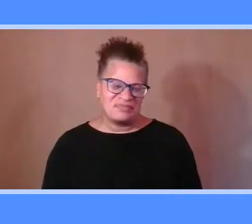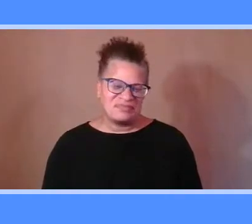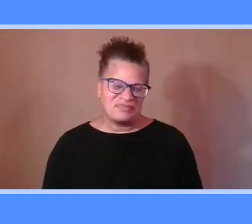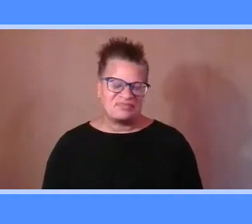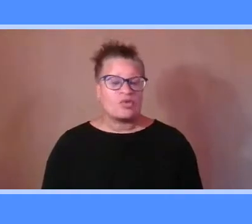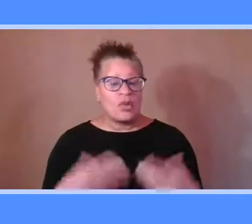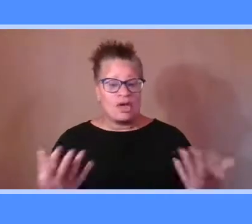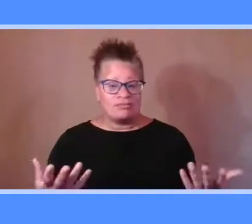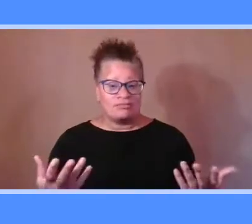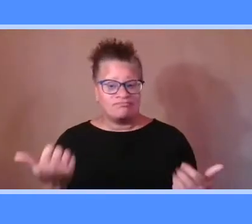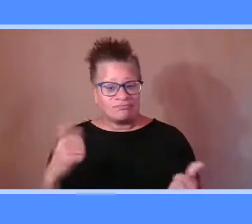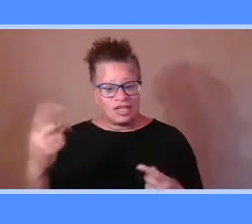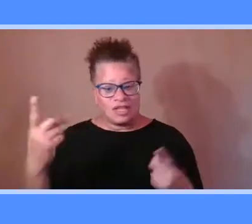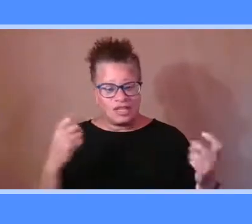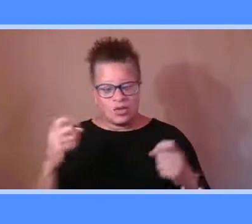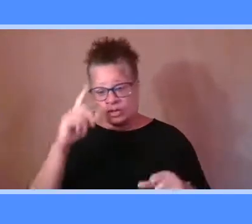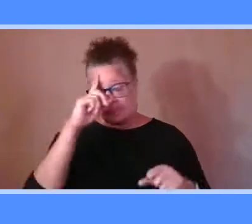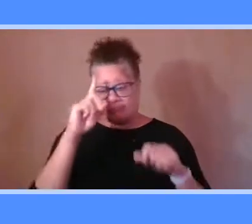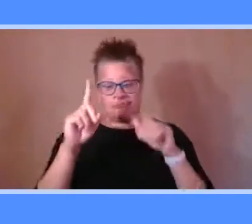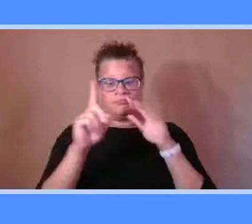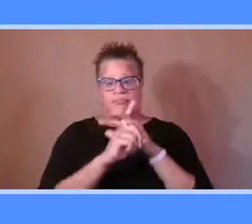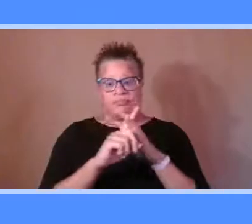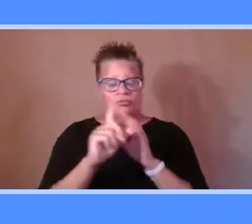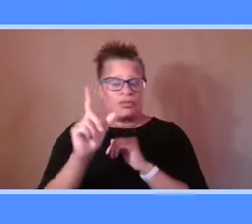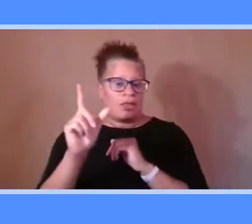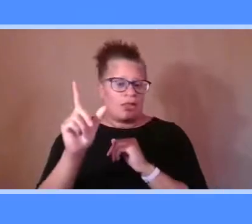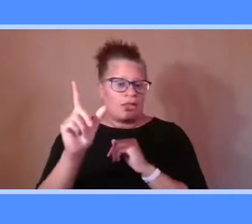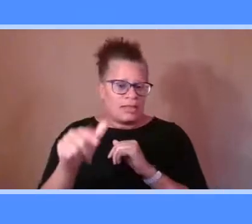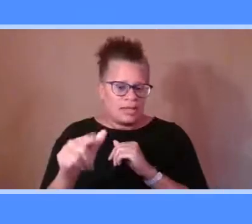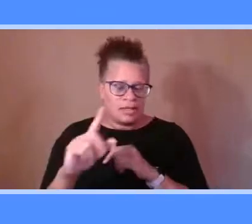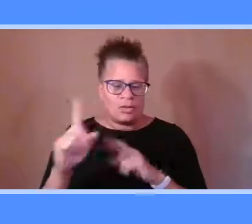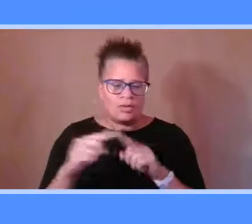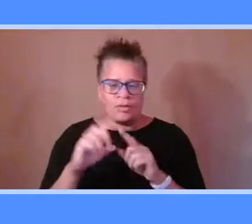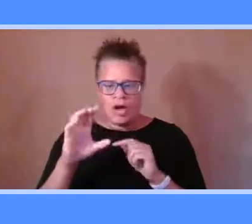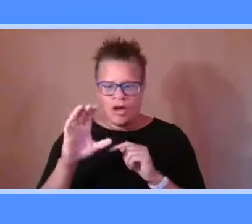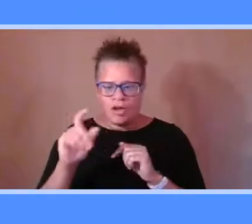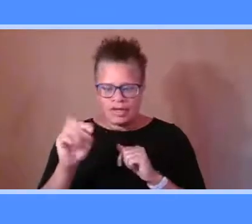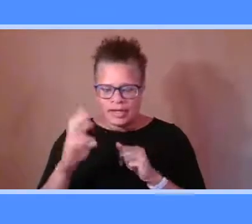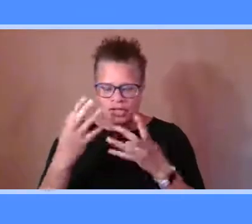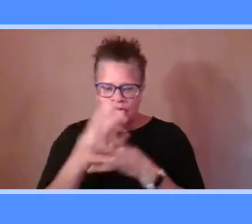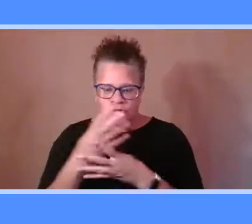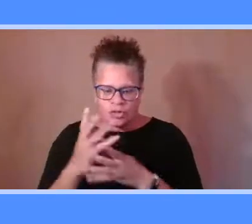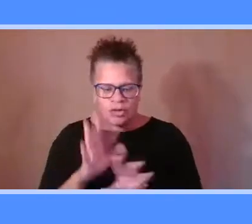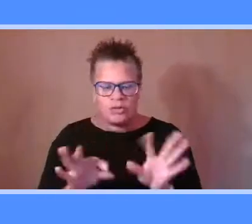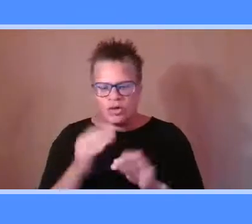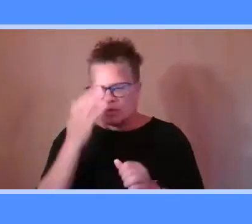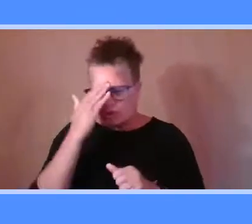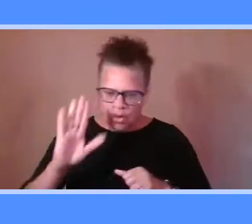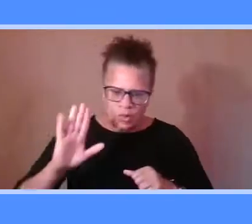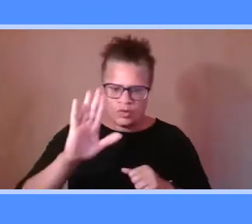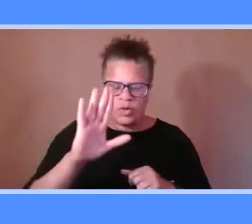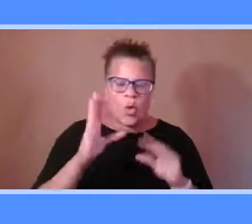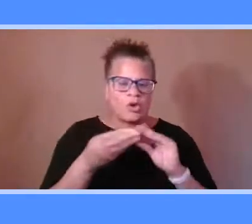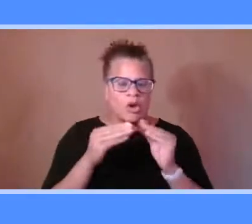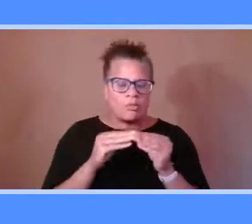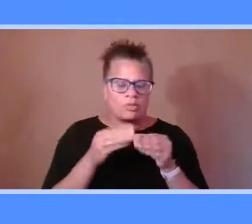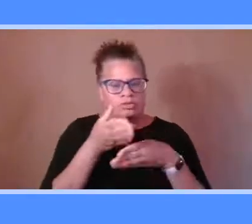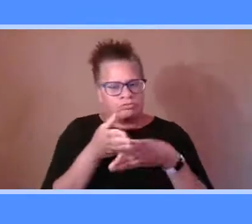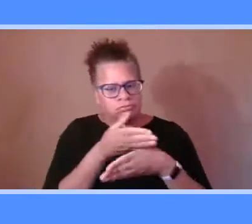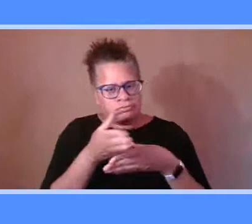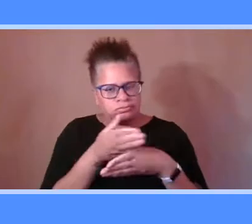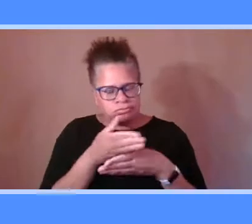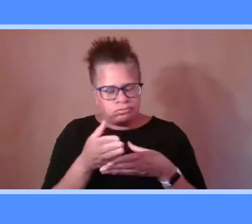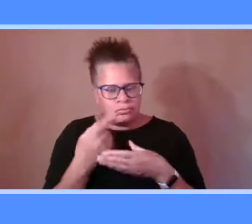Well, if you have any questions that pop up again about cancer screening or knowing your numbers in terms